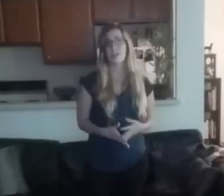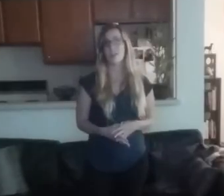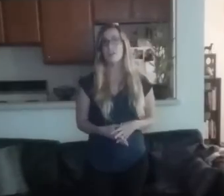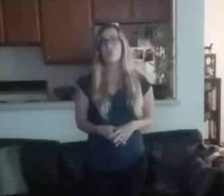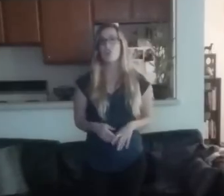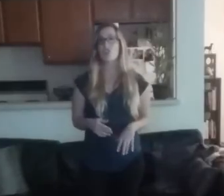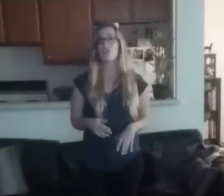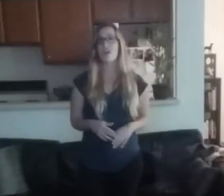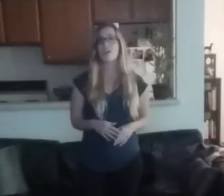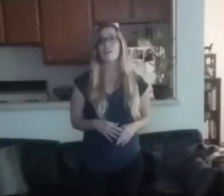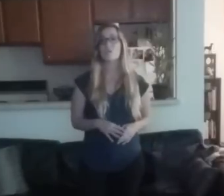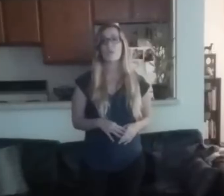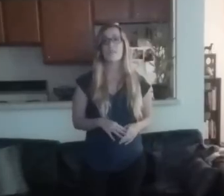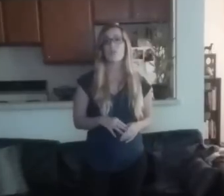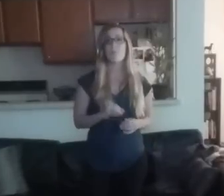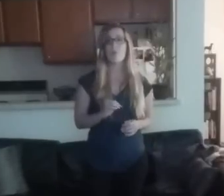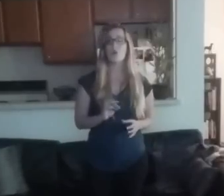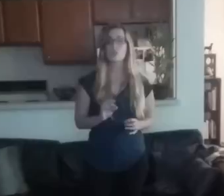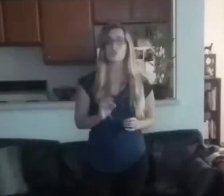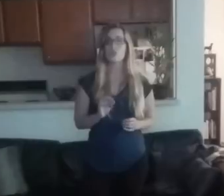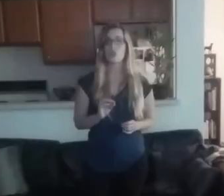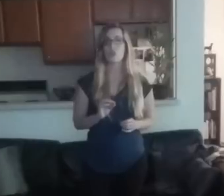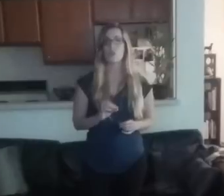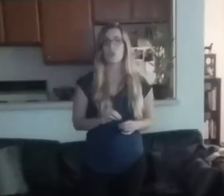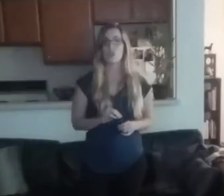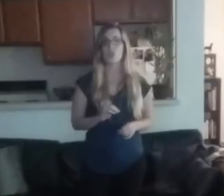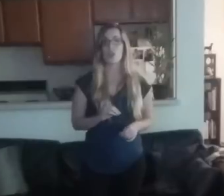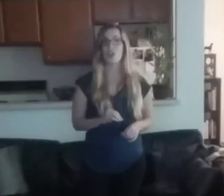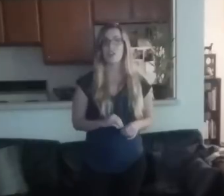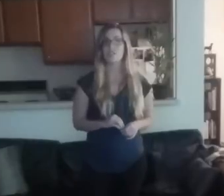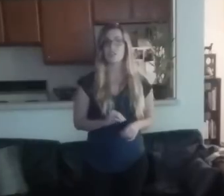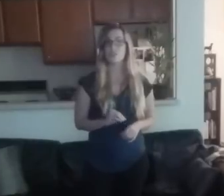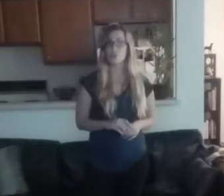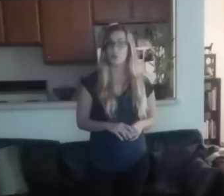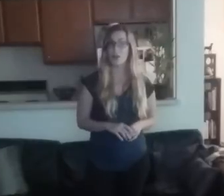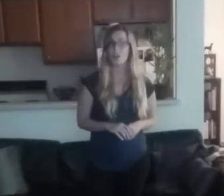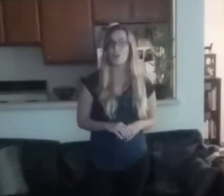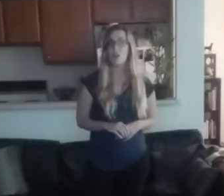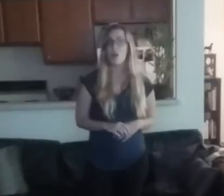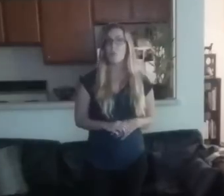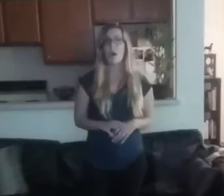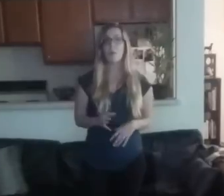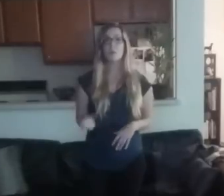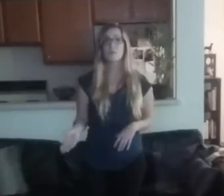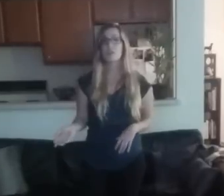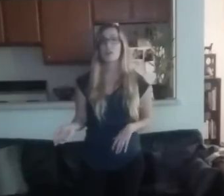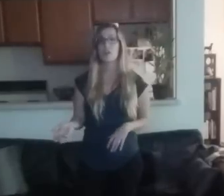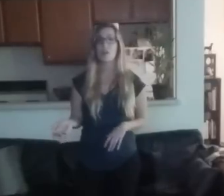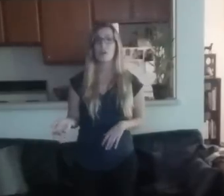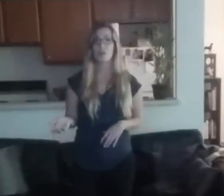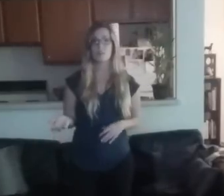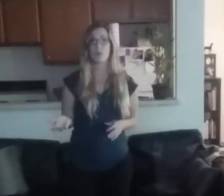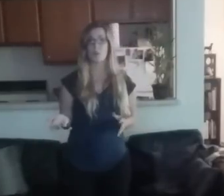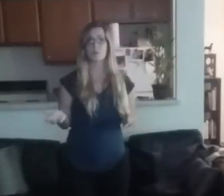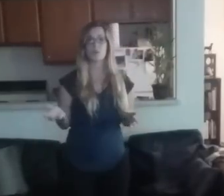stated, "Your neck is one of the most nerve-rich areas of your spine. Problems here can cause problems